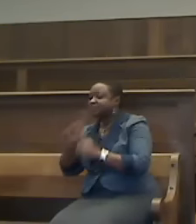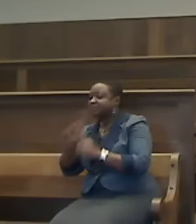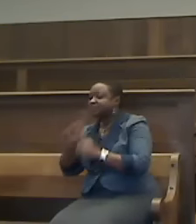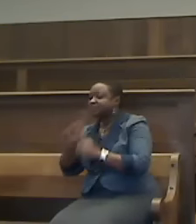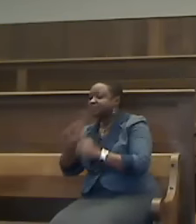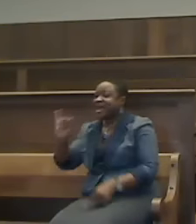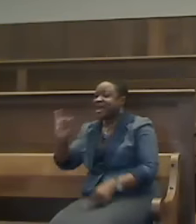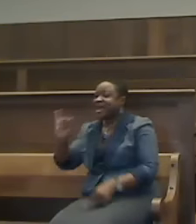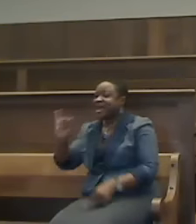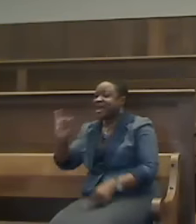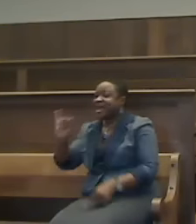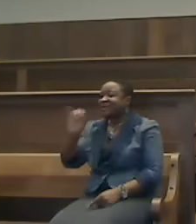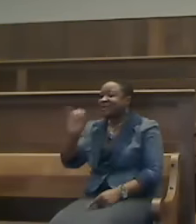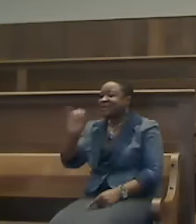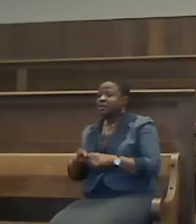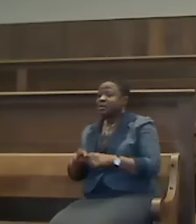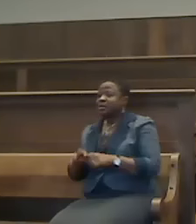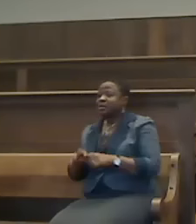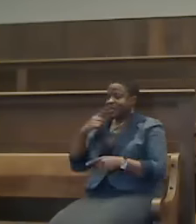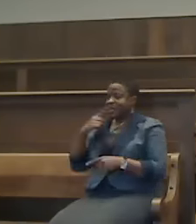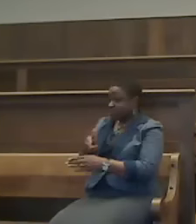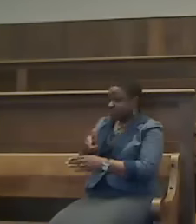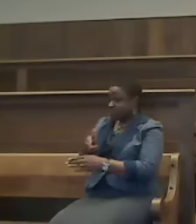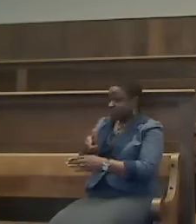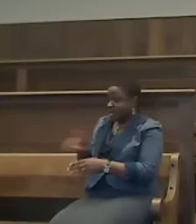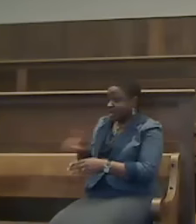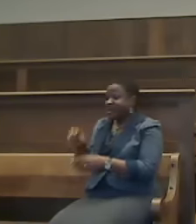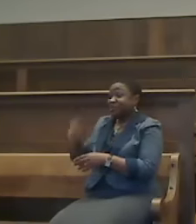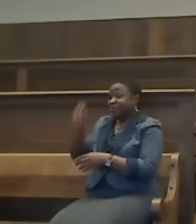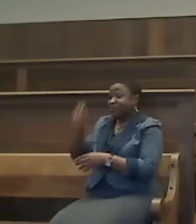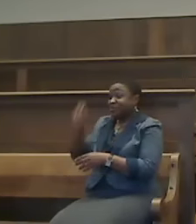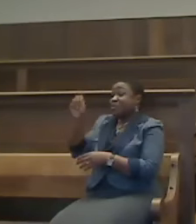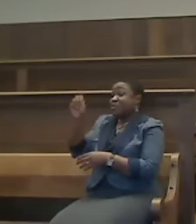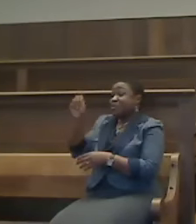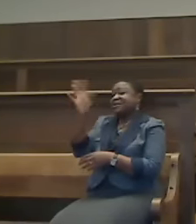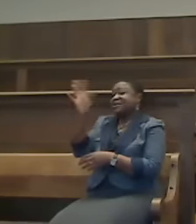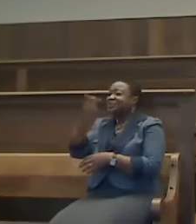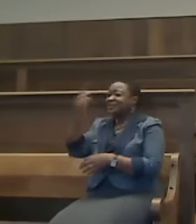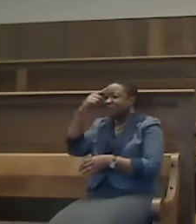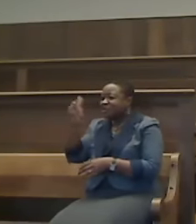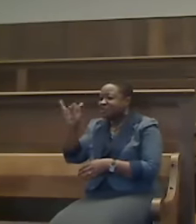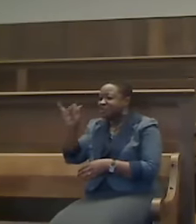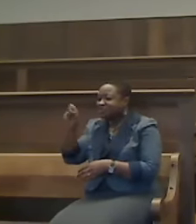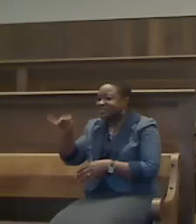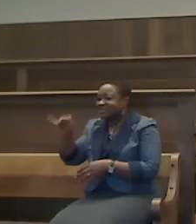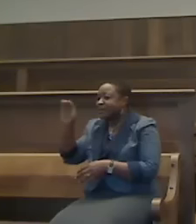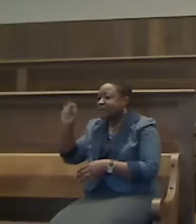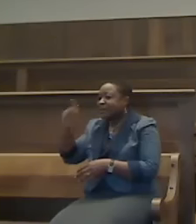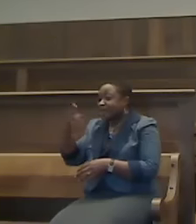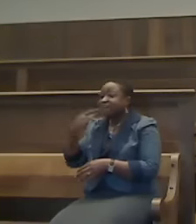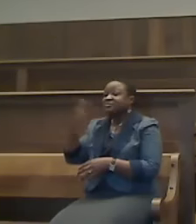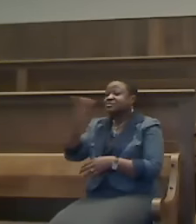People who got sprayed with Bt in the Northwest, when it was being sprayed for gypsy molds, about 500